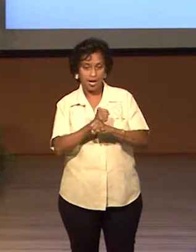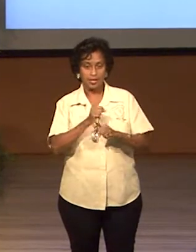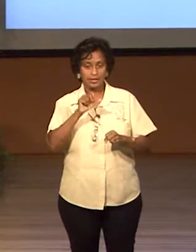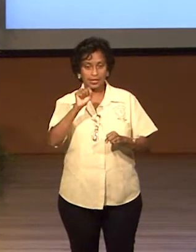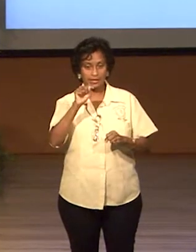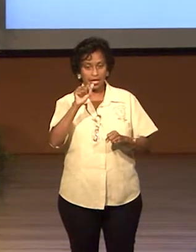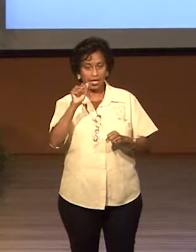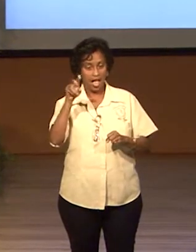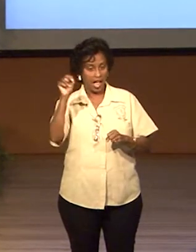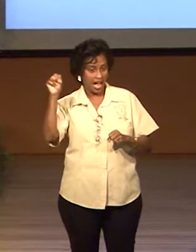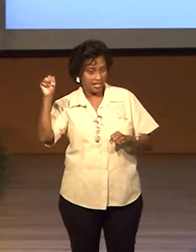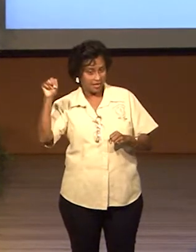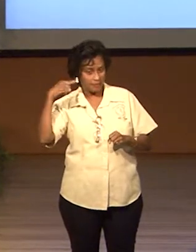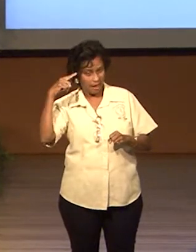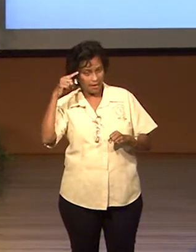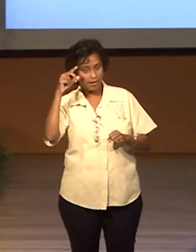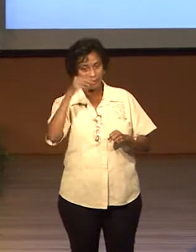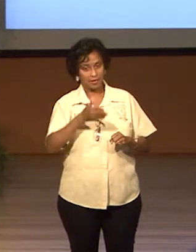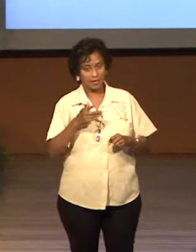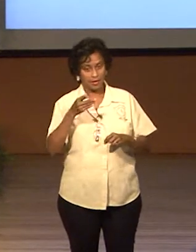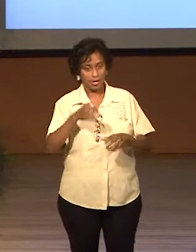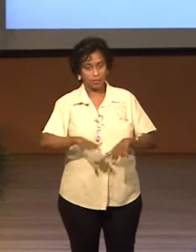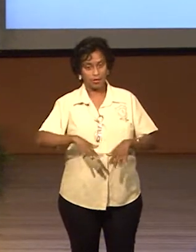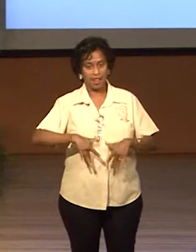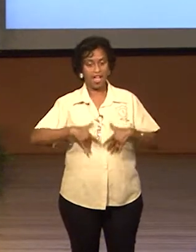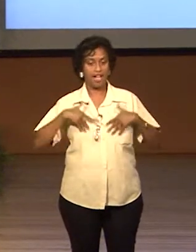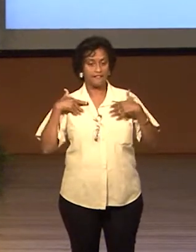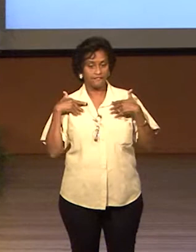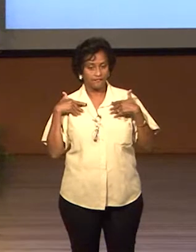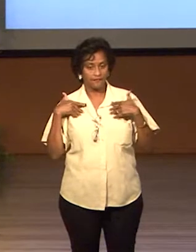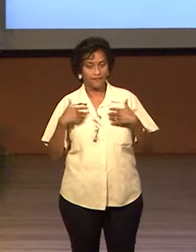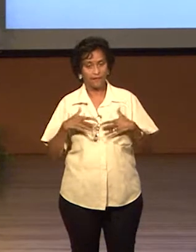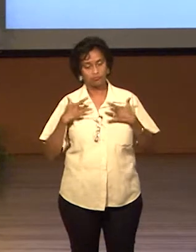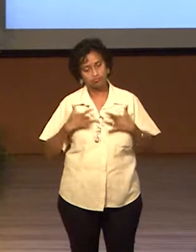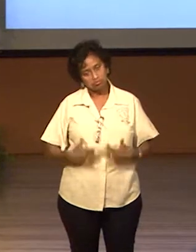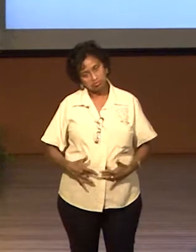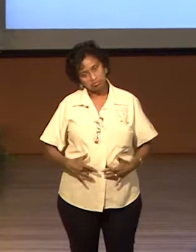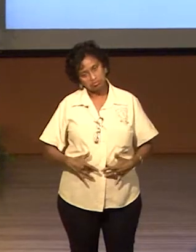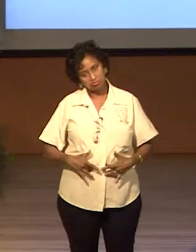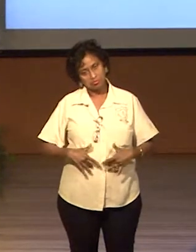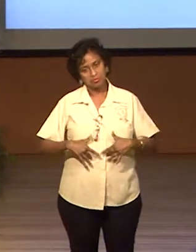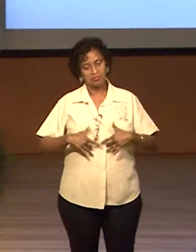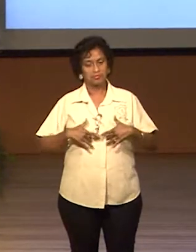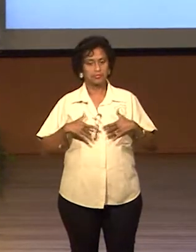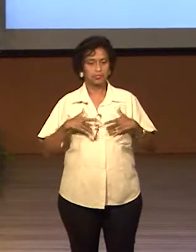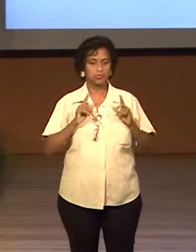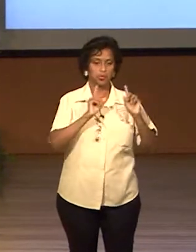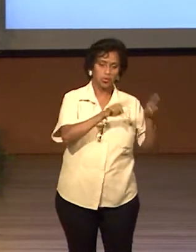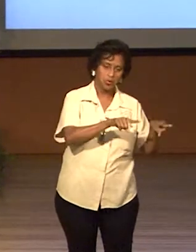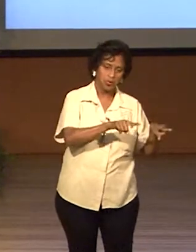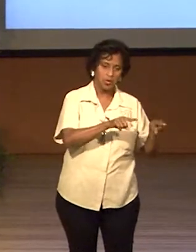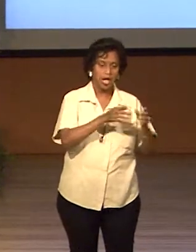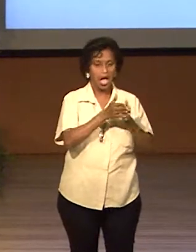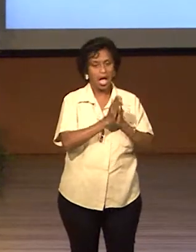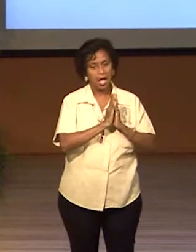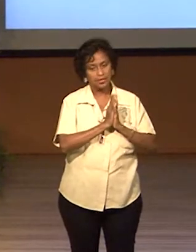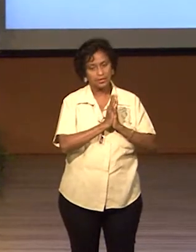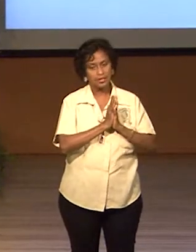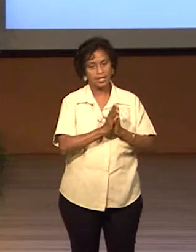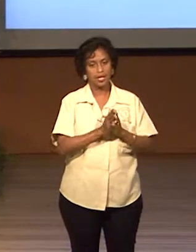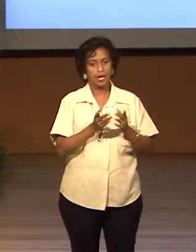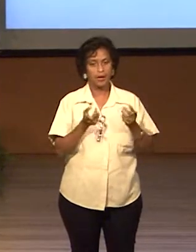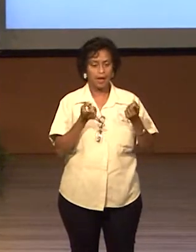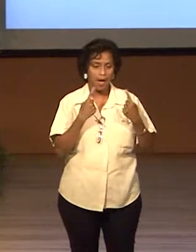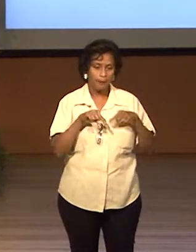feeling depressed and they decided to go up to the hospital and ask if somebody could talk to them. And they came back